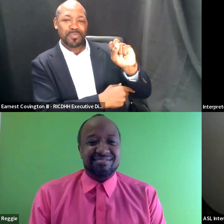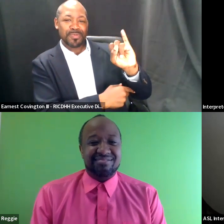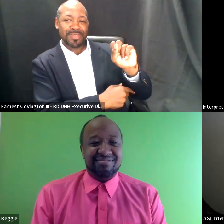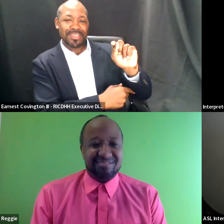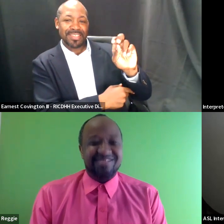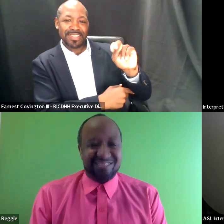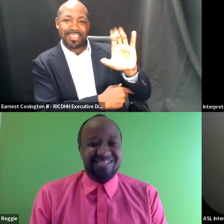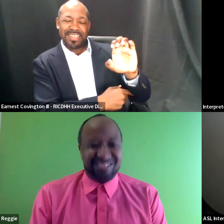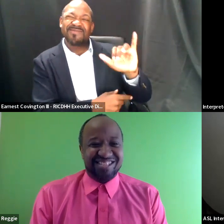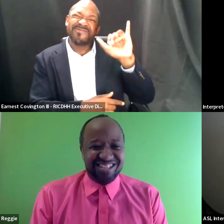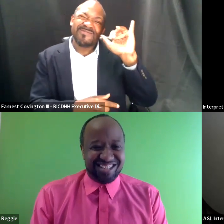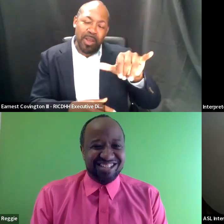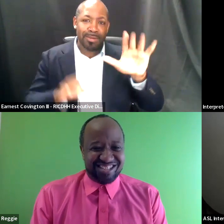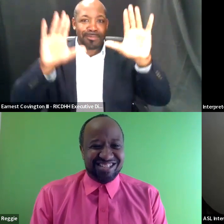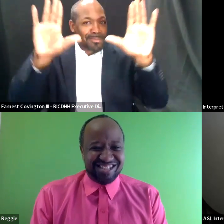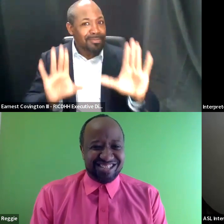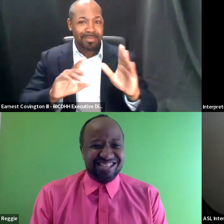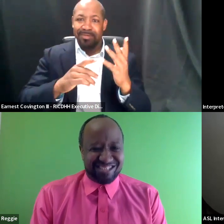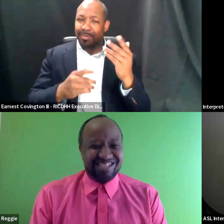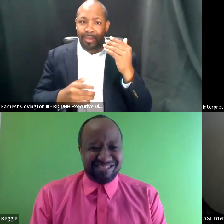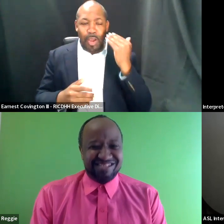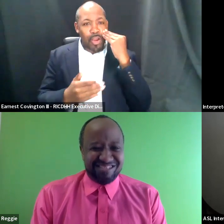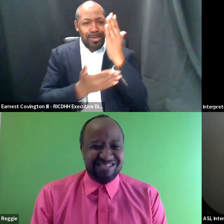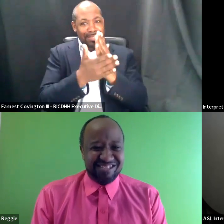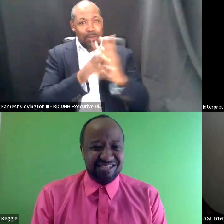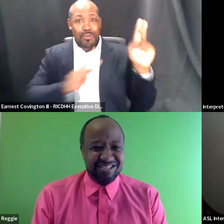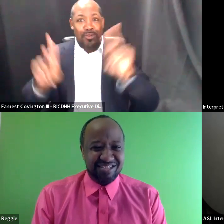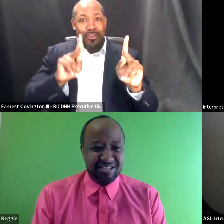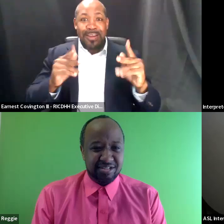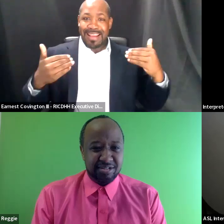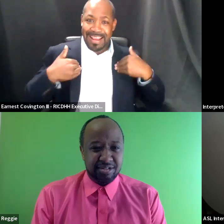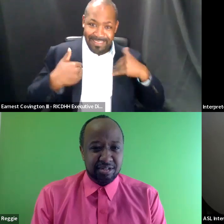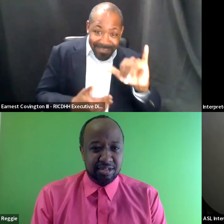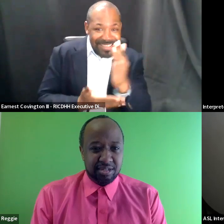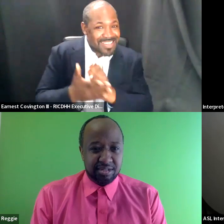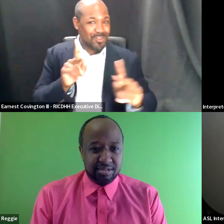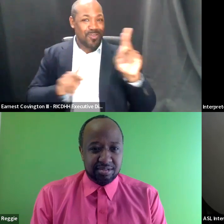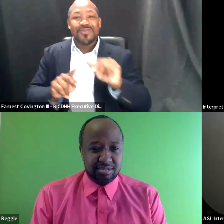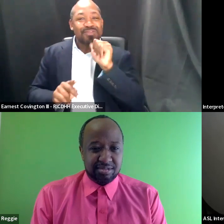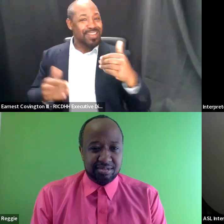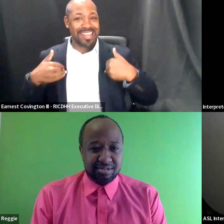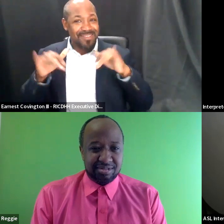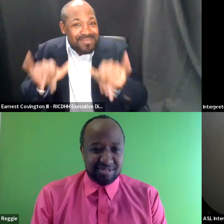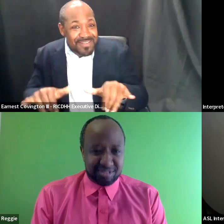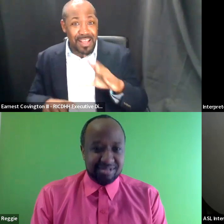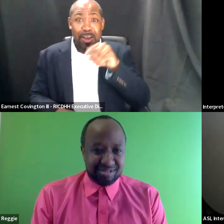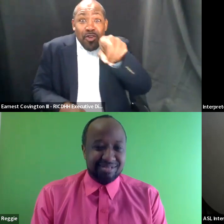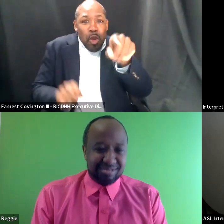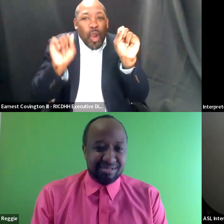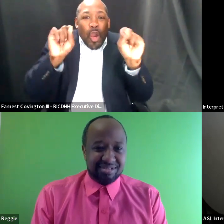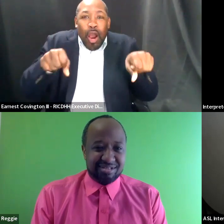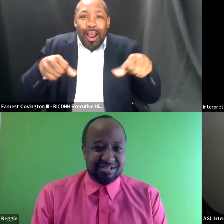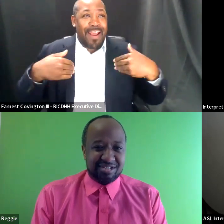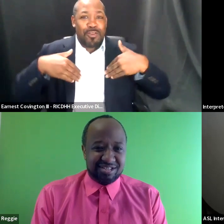a different job that would have been below, your intelligence level, but you really persisted. And some